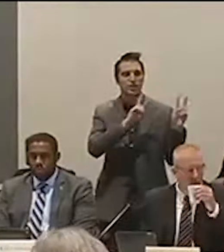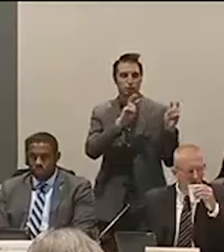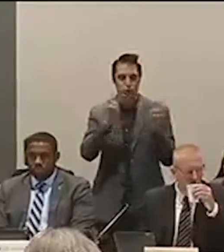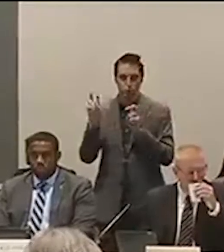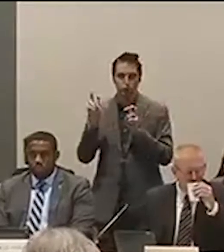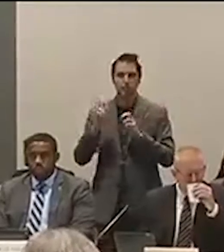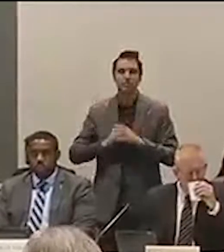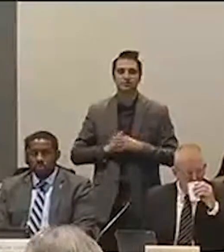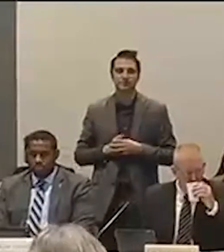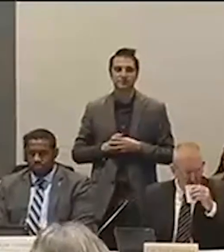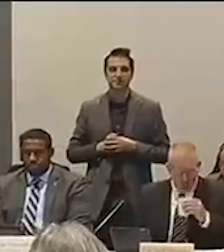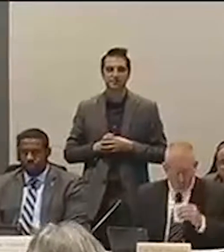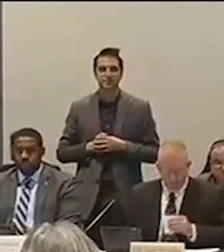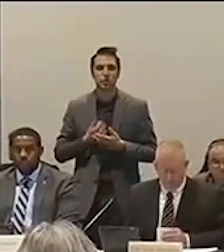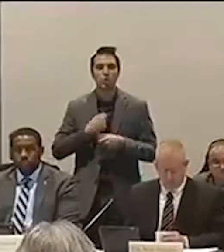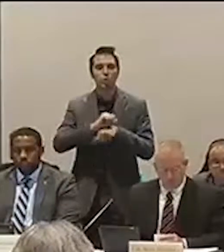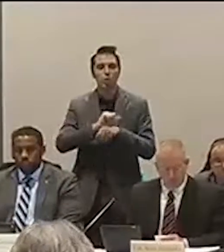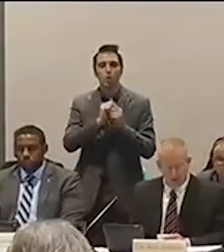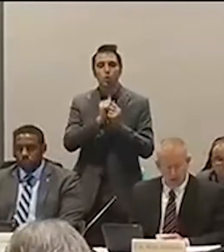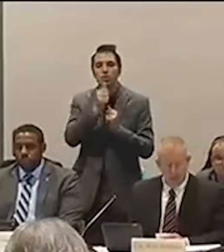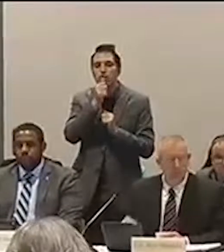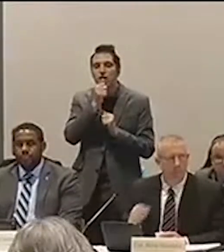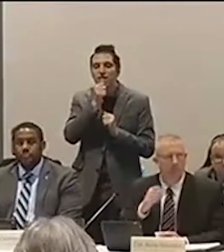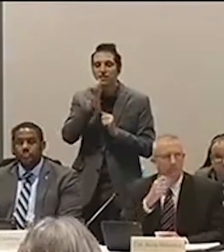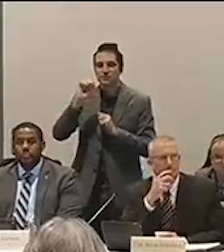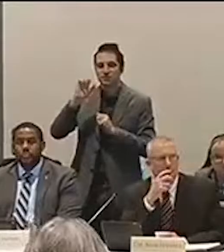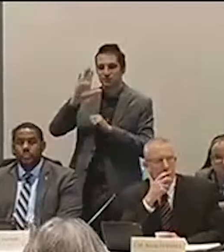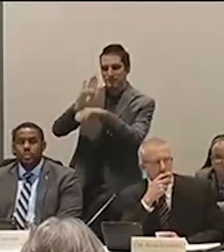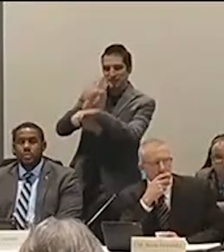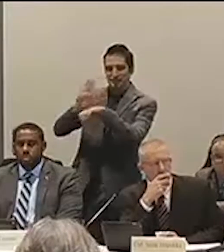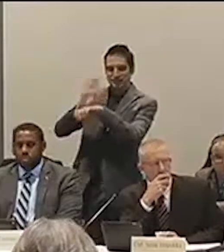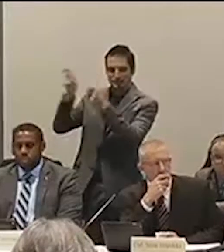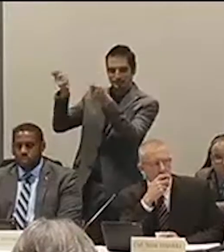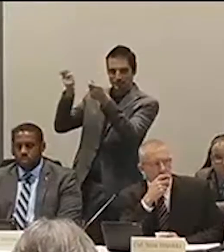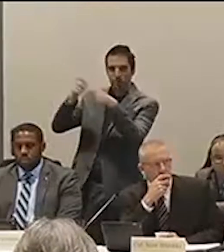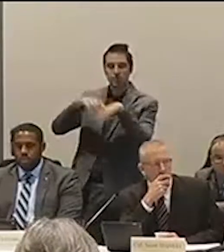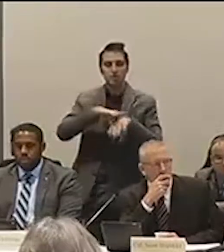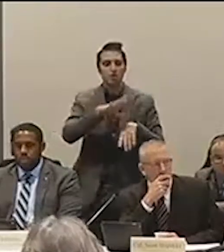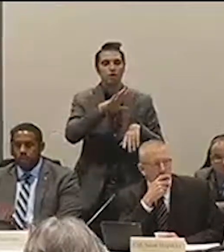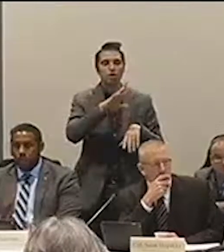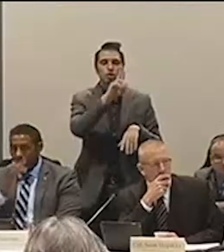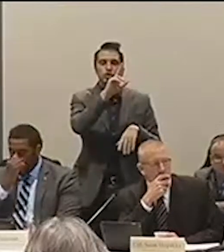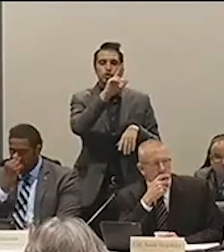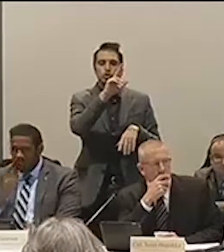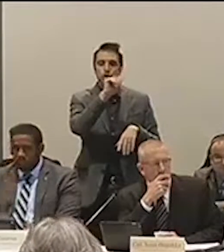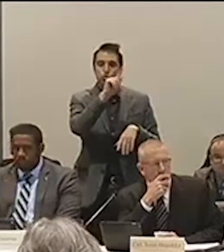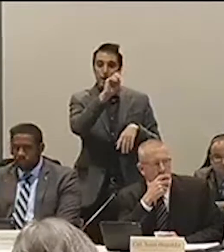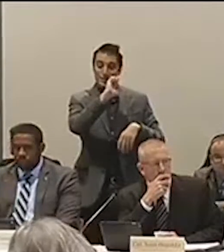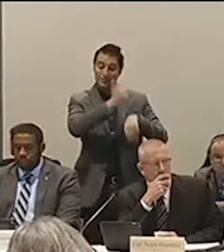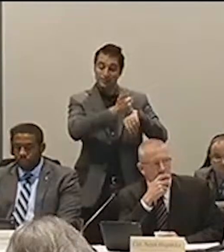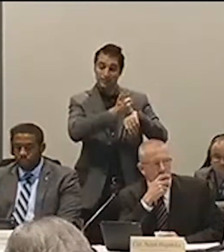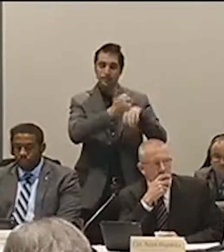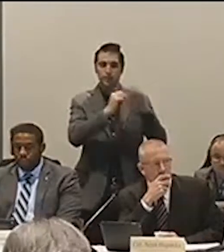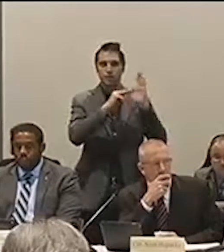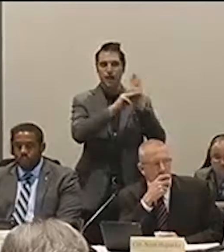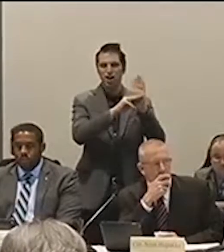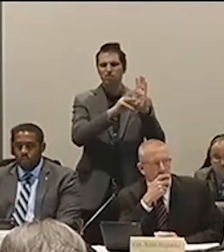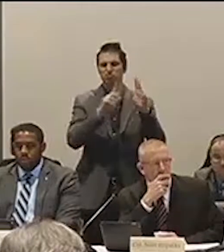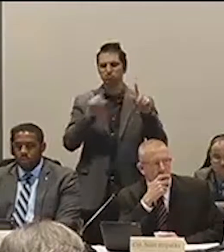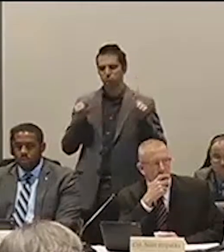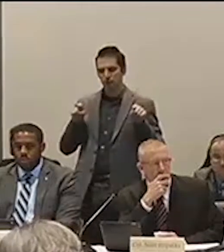we work with the private sector utilities, and the regulatory and rate making models have slight differences but strong